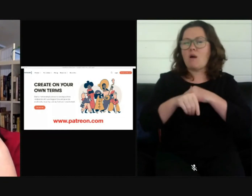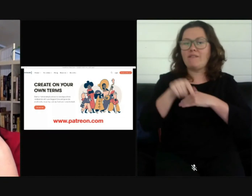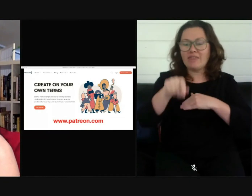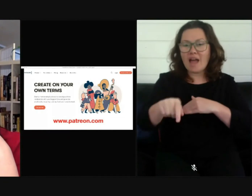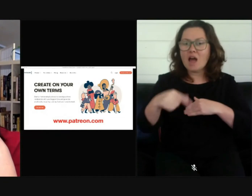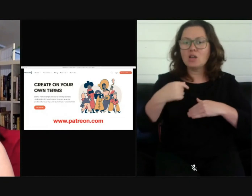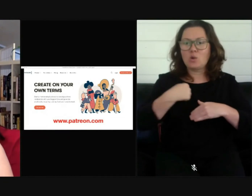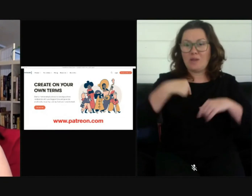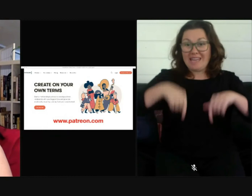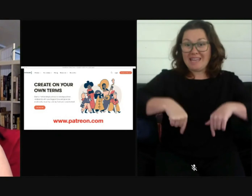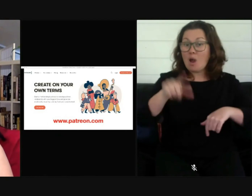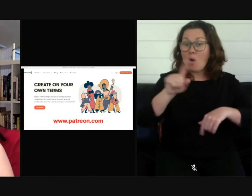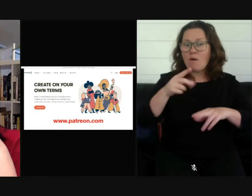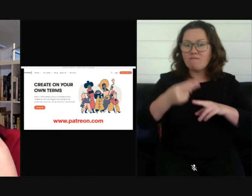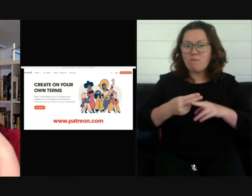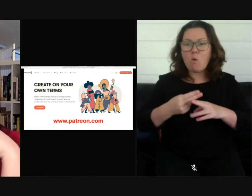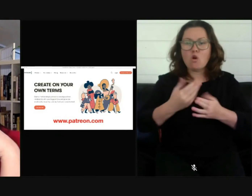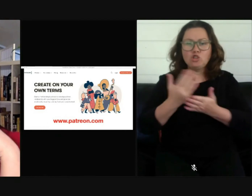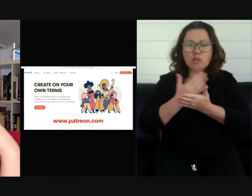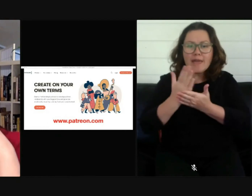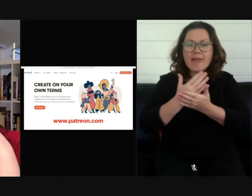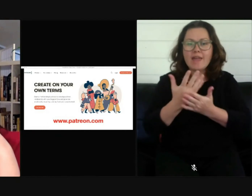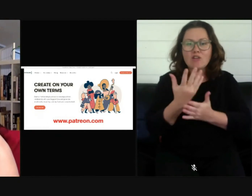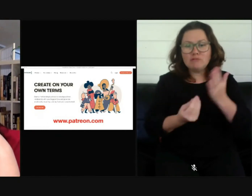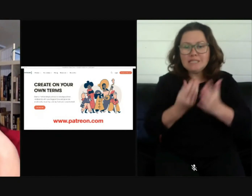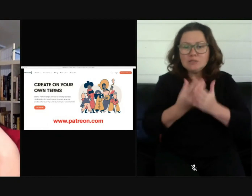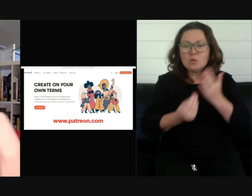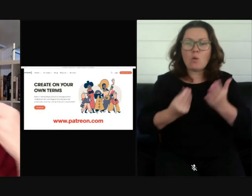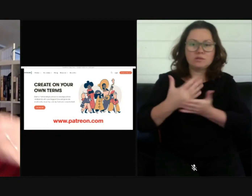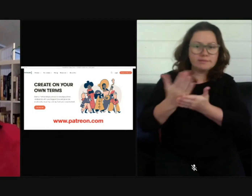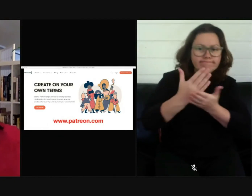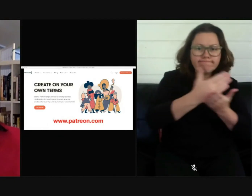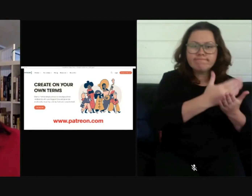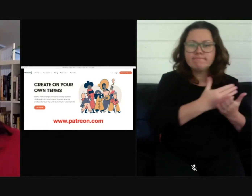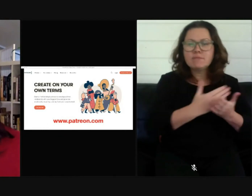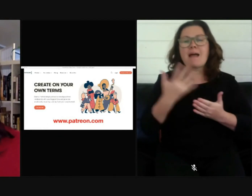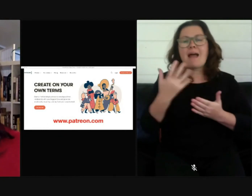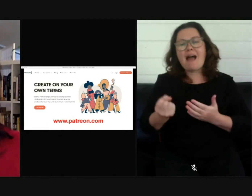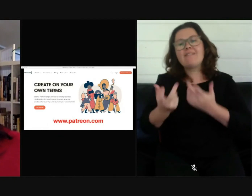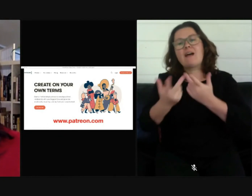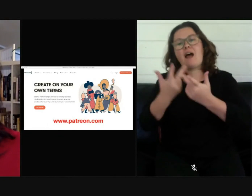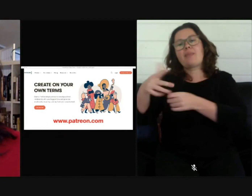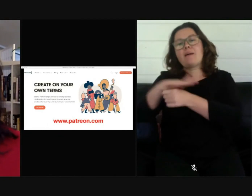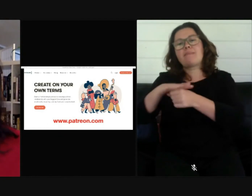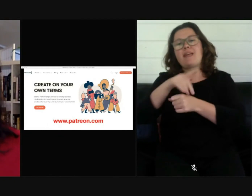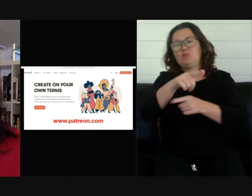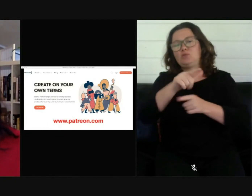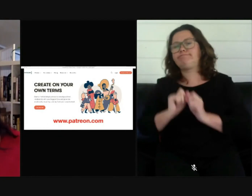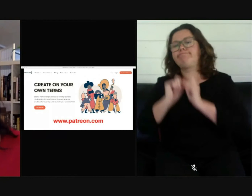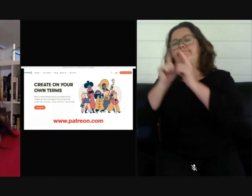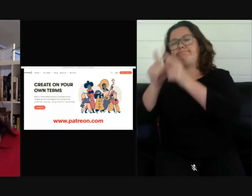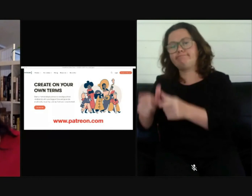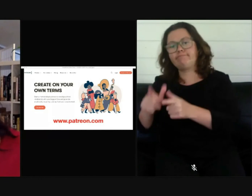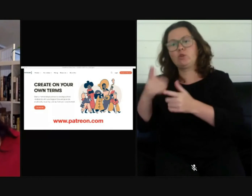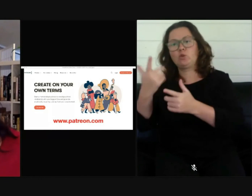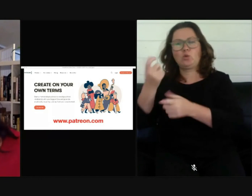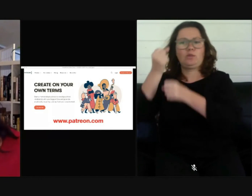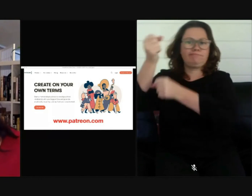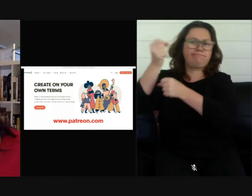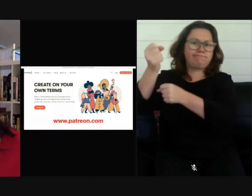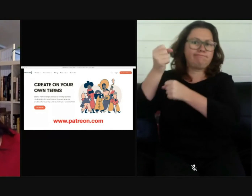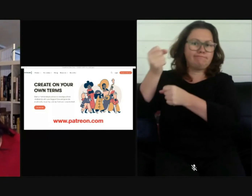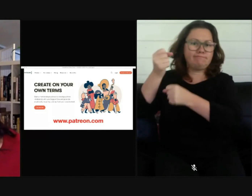where you can generate the kind of support that you might need to for some of those ideas, but let's take that into the space like